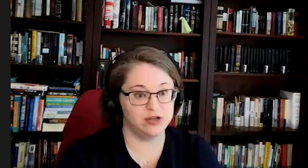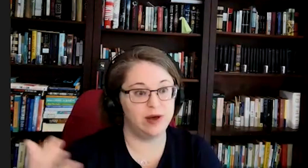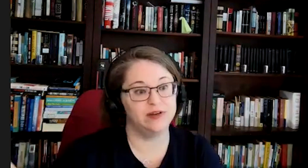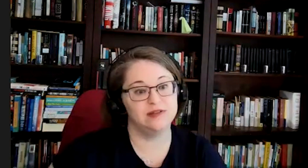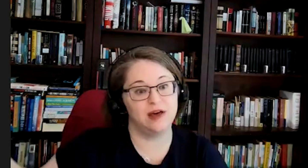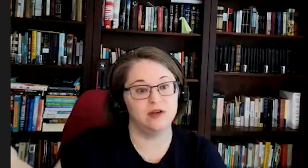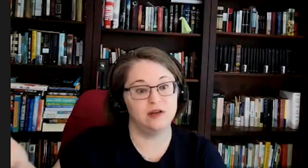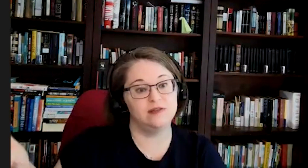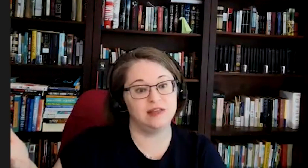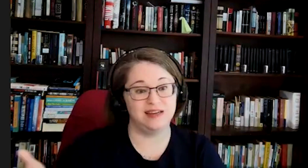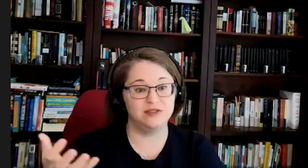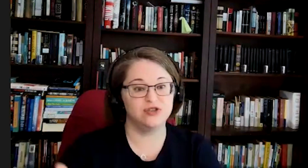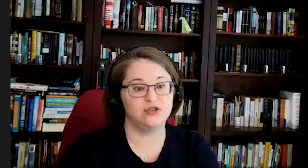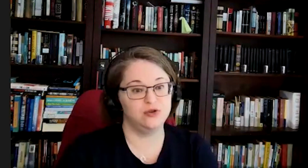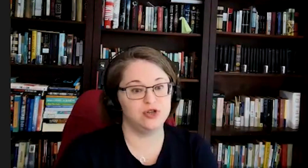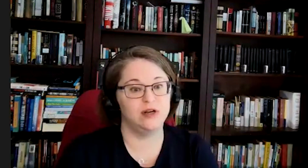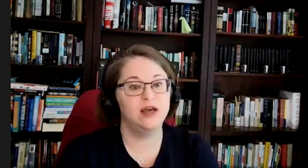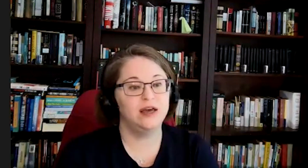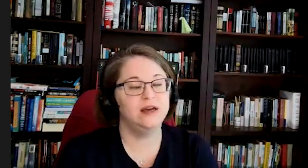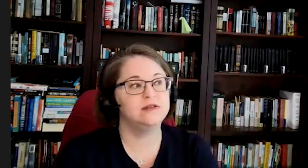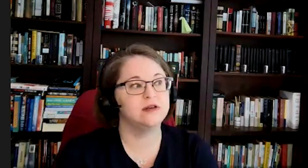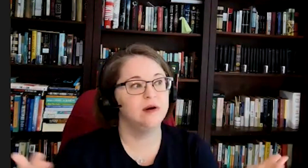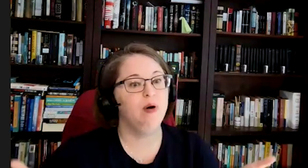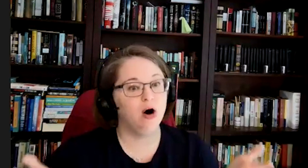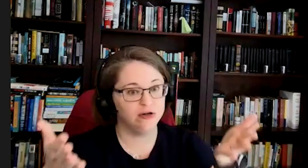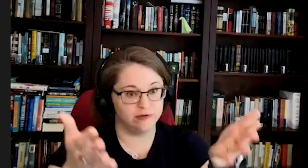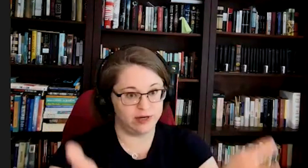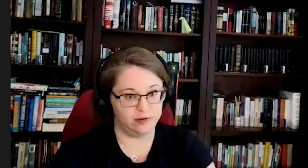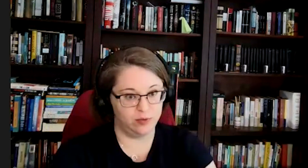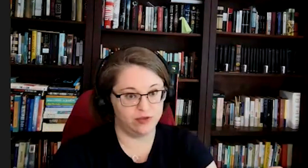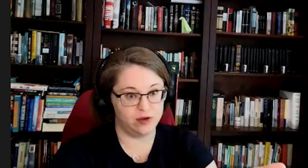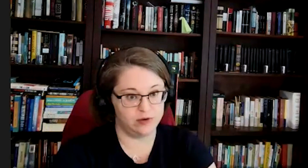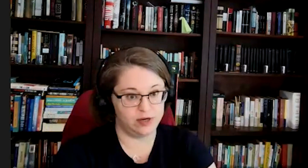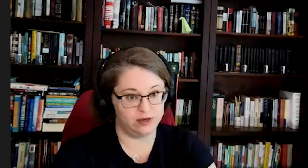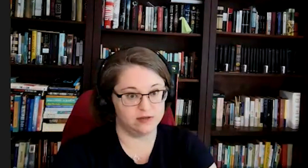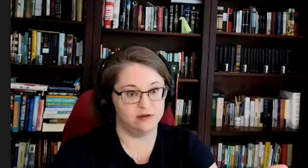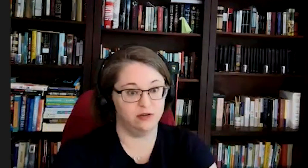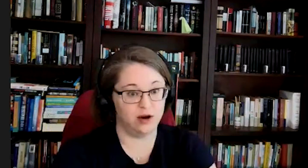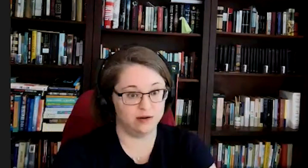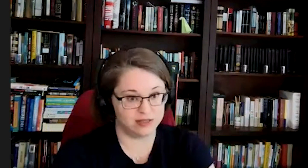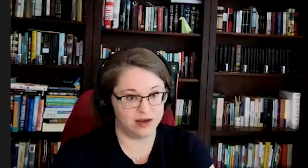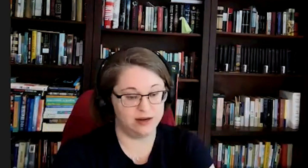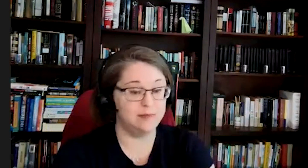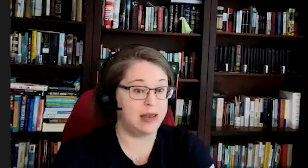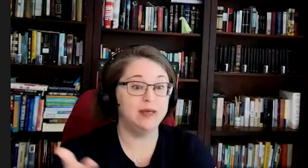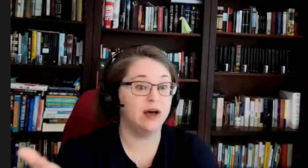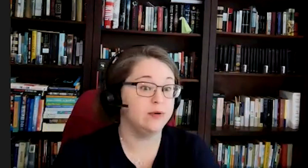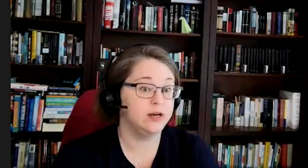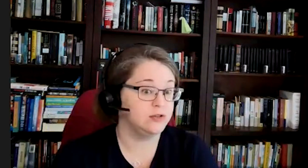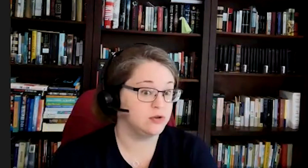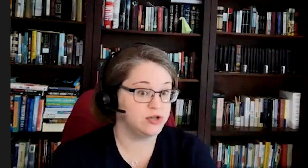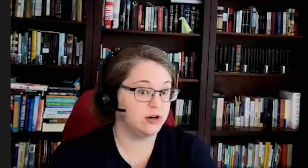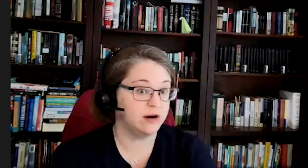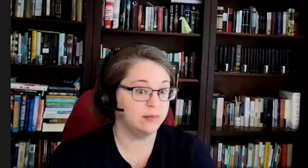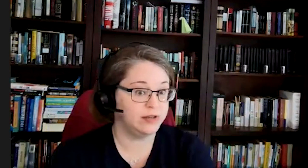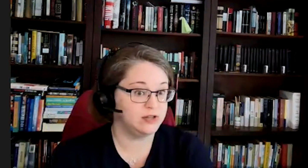data creation methods that the institution is partnering with communities alongside? And maybe